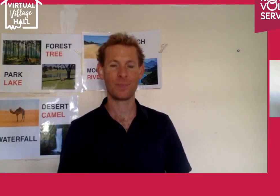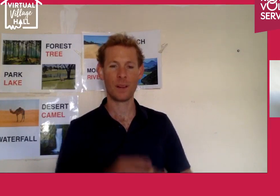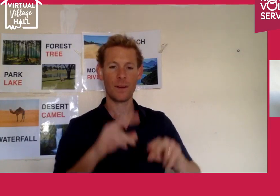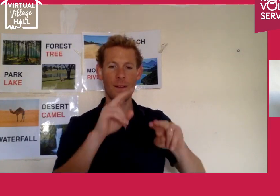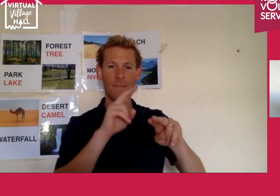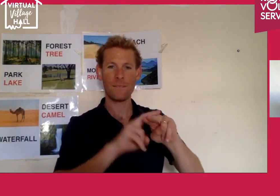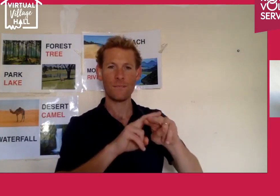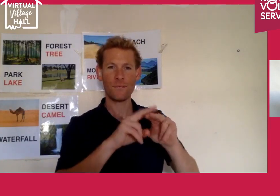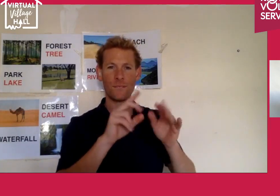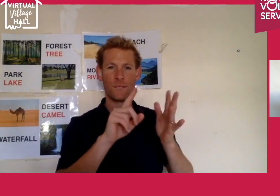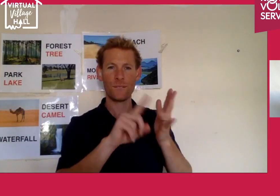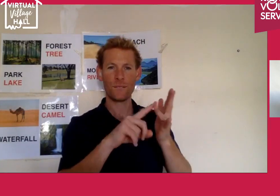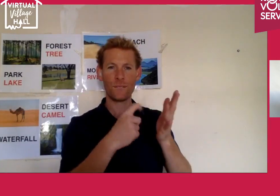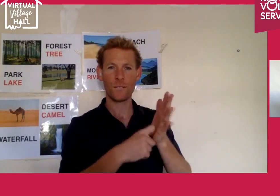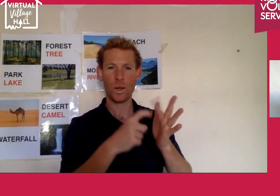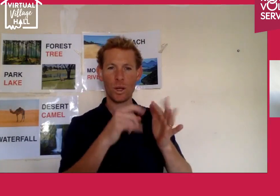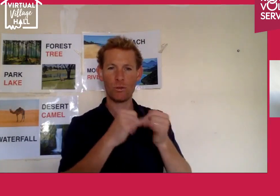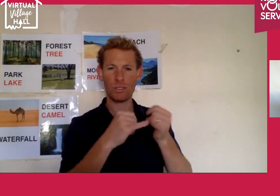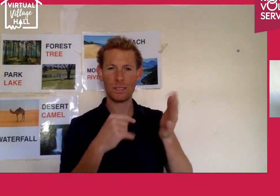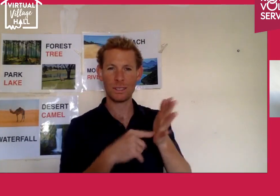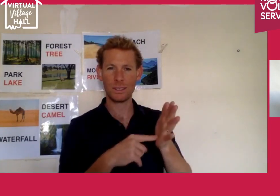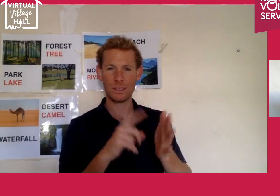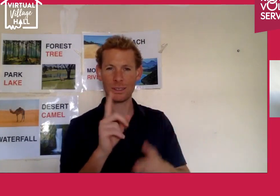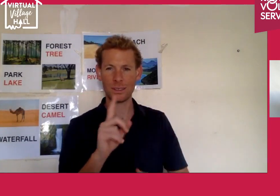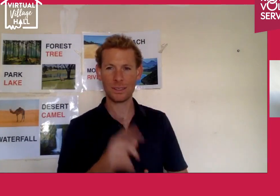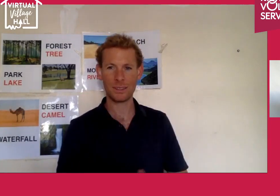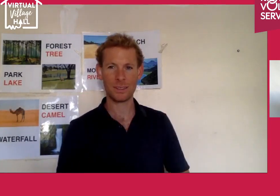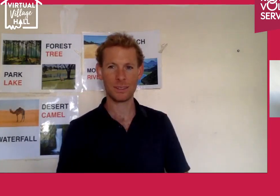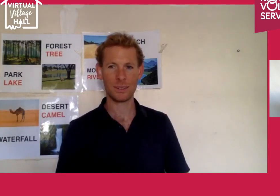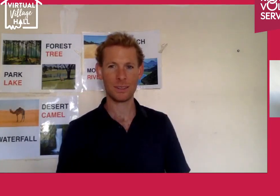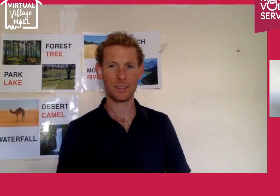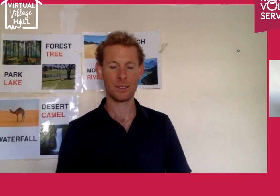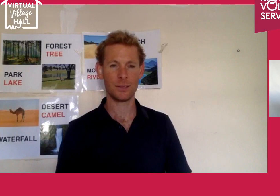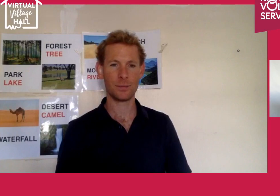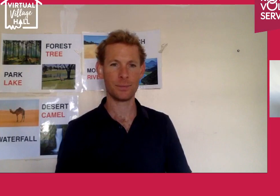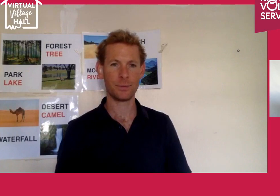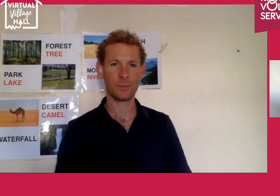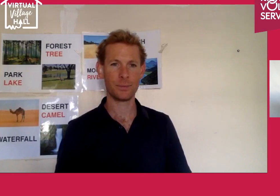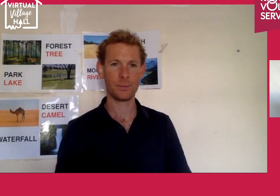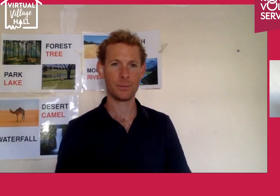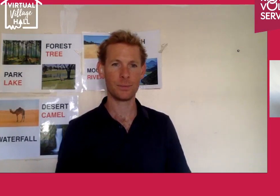Forest.